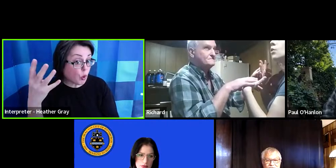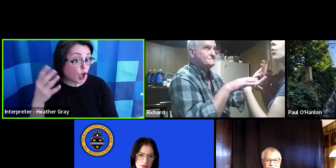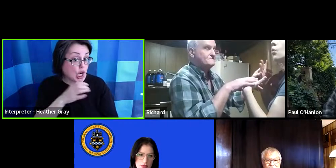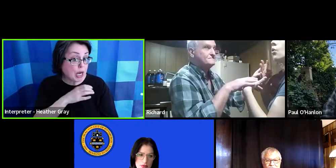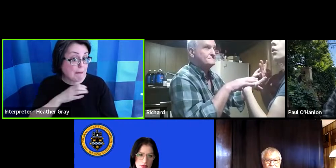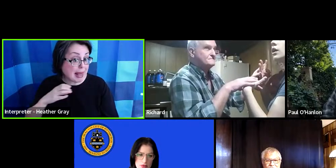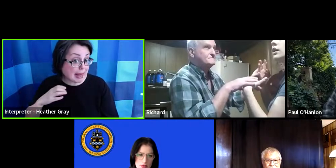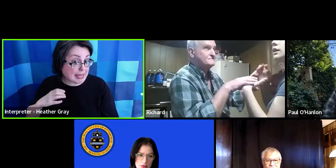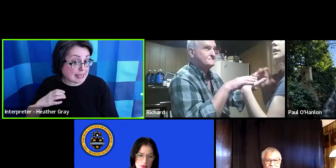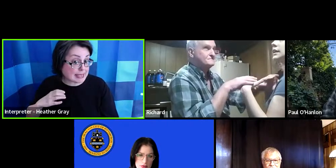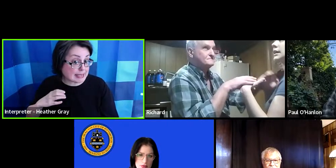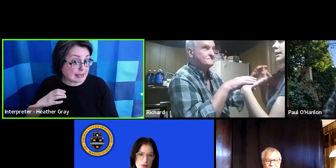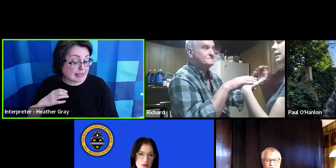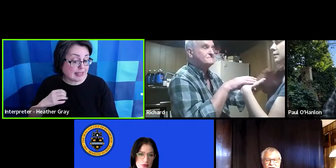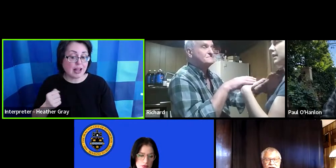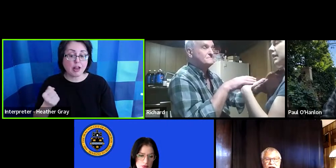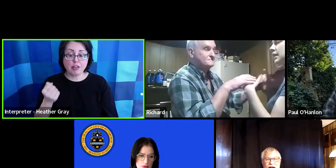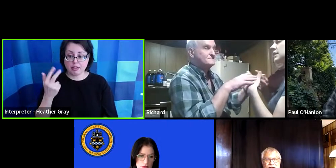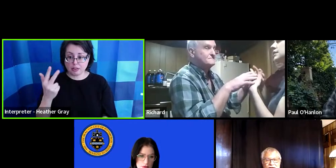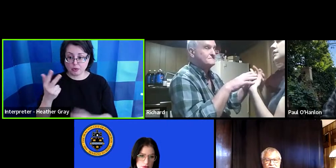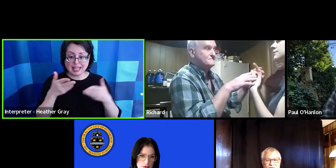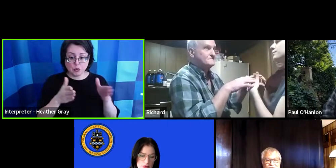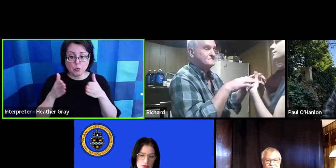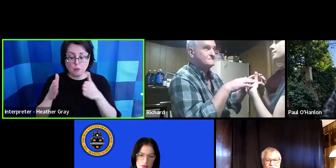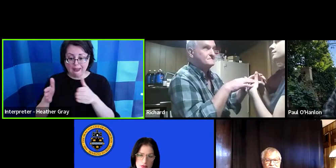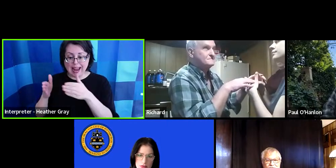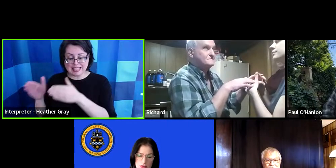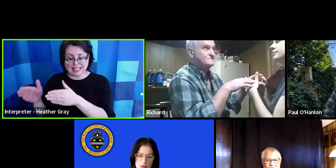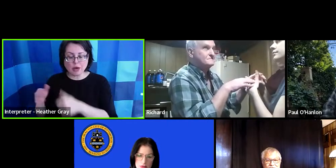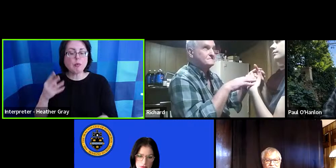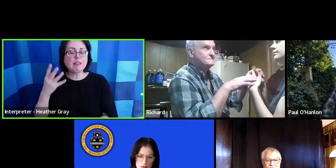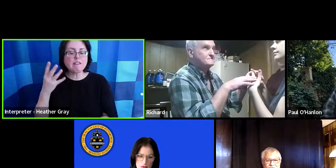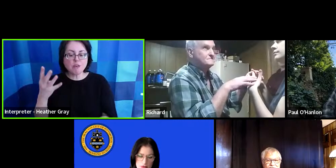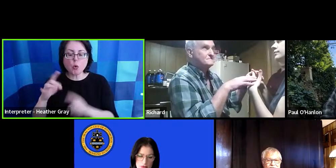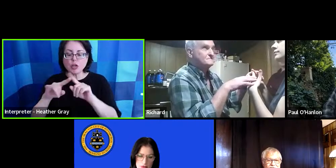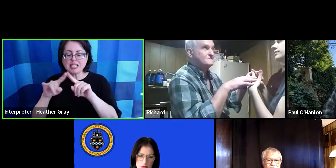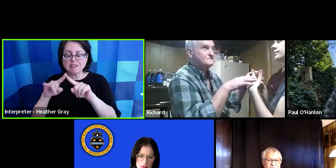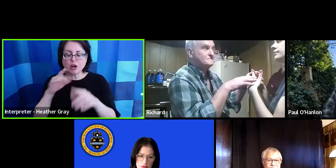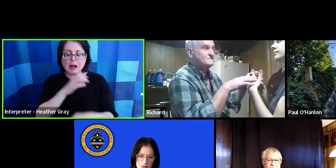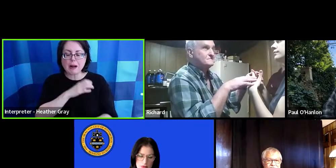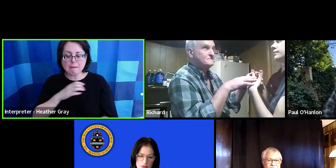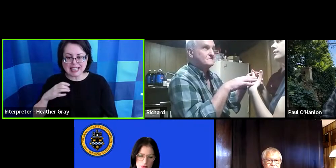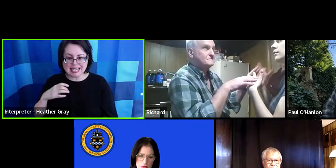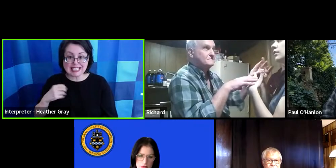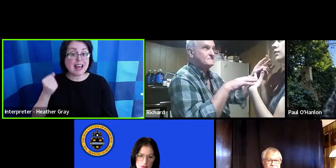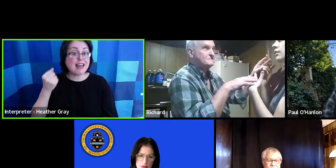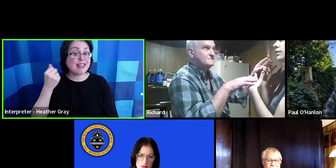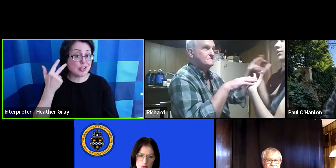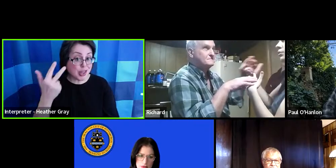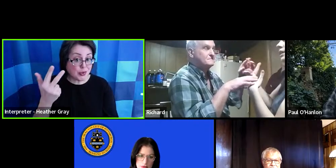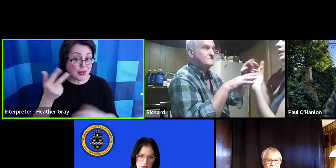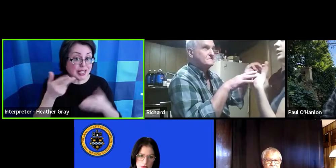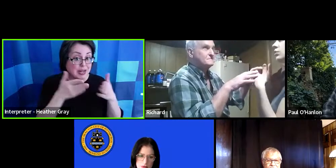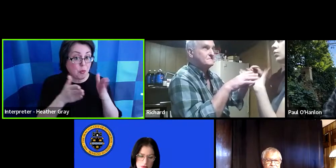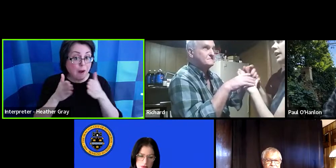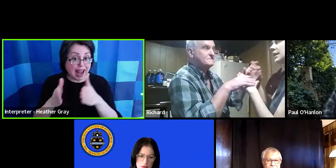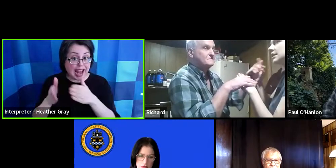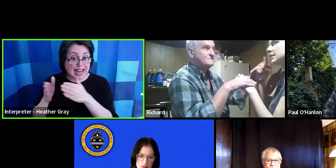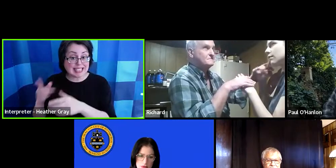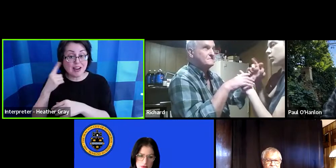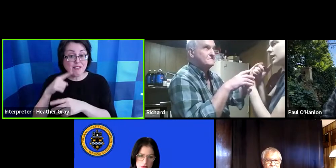3 ways with the 4 committees on 4 different topics. There's 3 ways for each